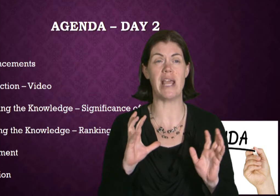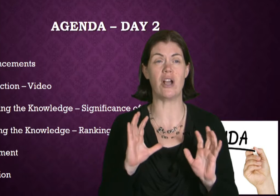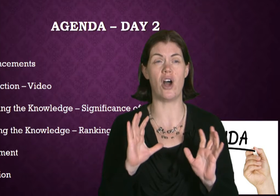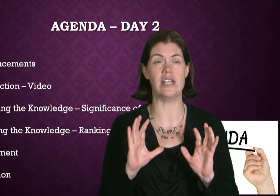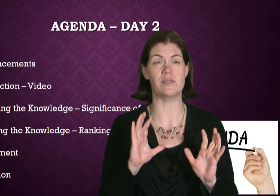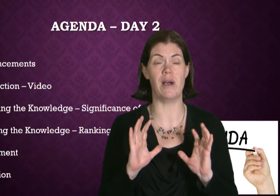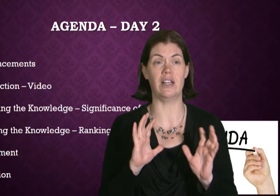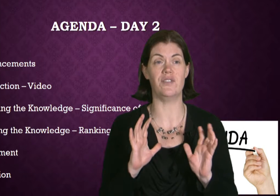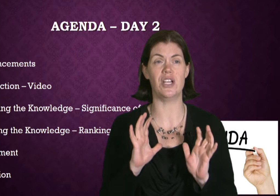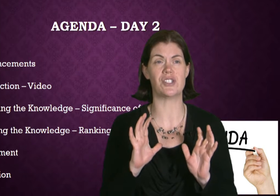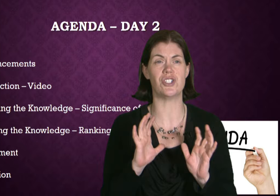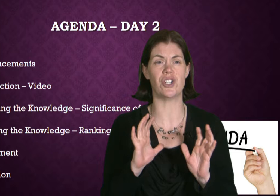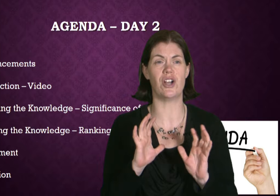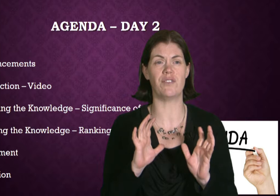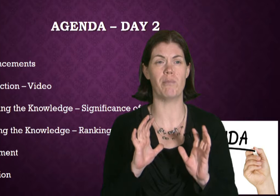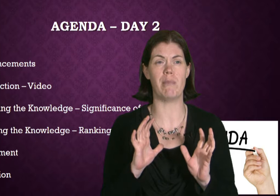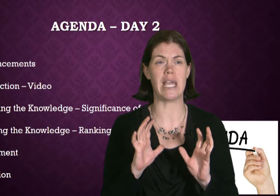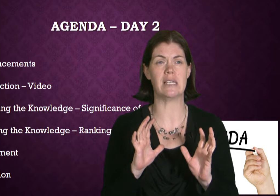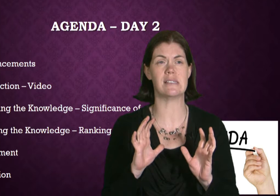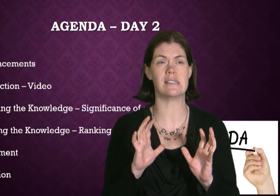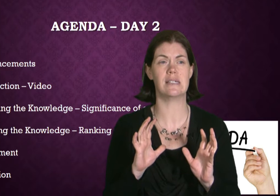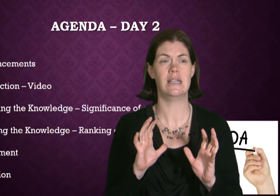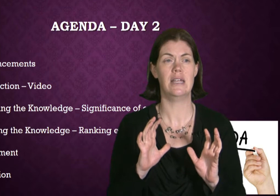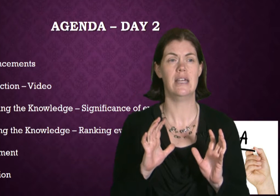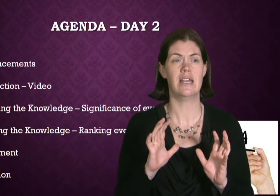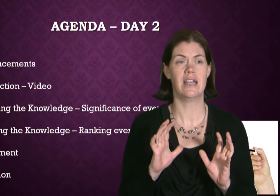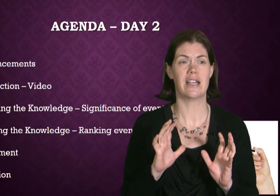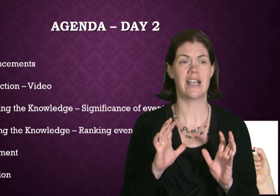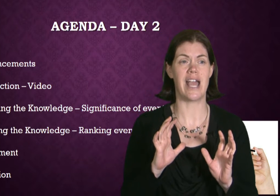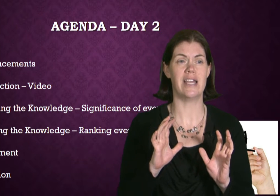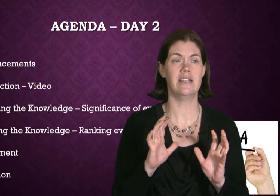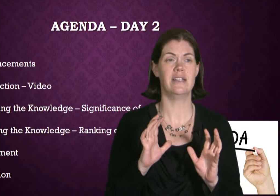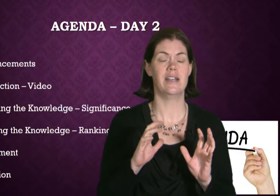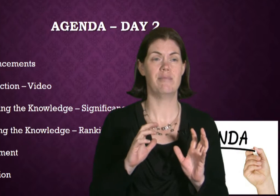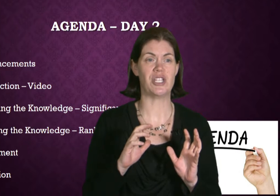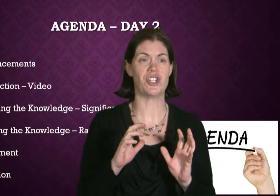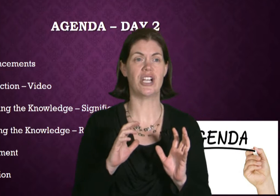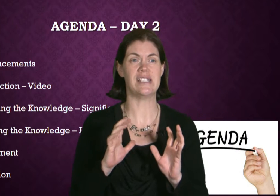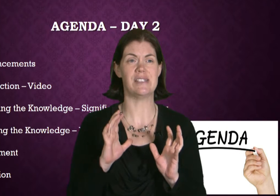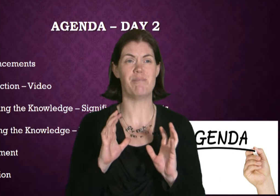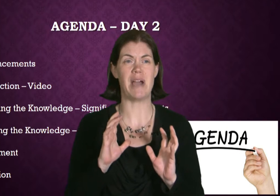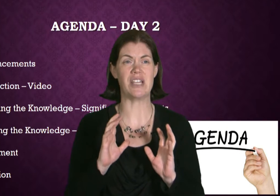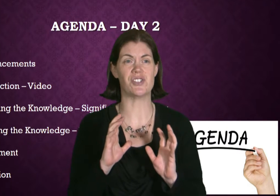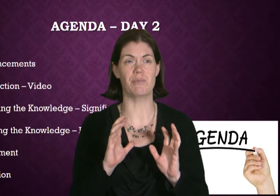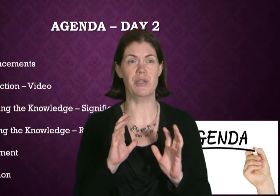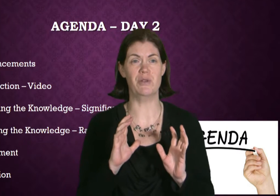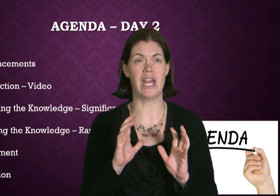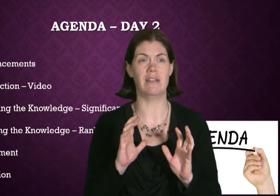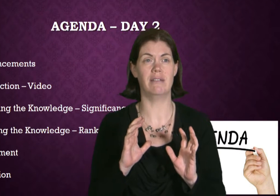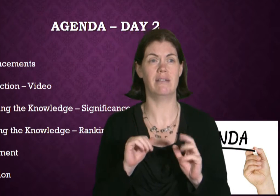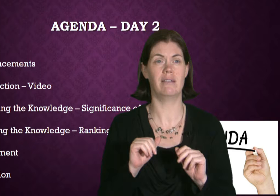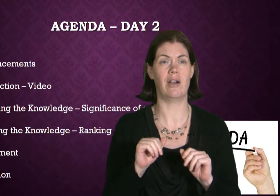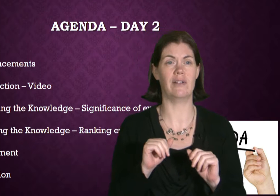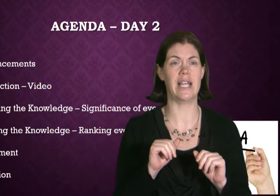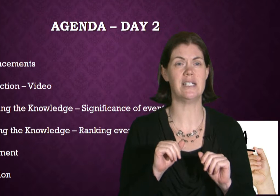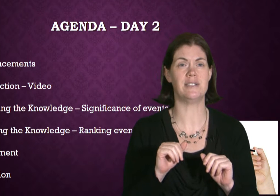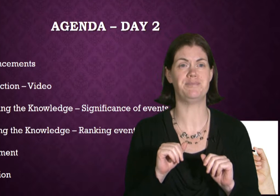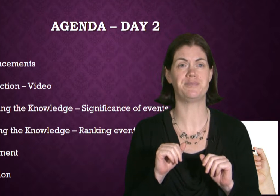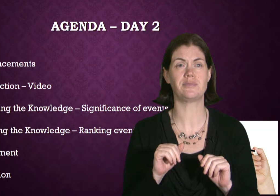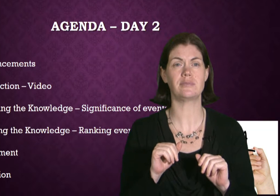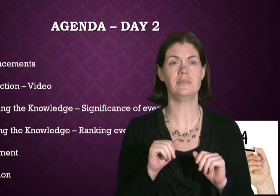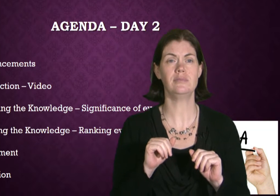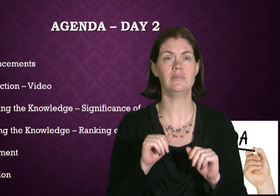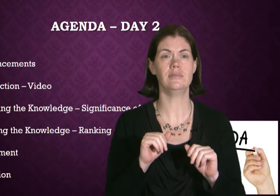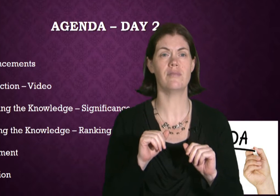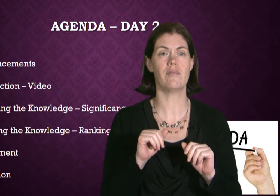their mic on as well. If you guys could turn off your mics, okay? Make sure you guys' mics are muted, all right?